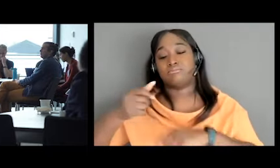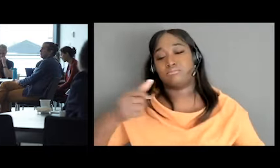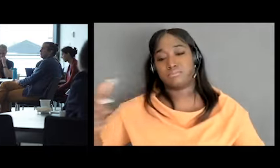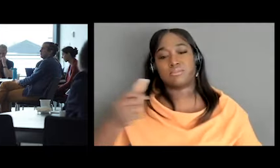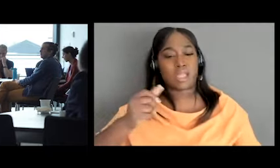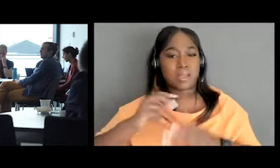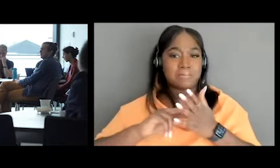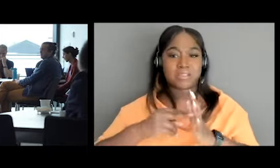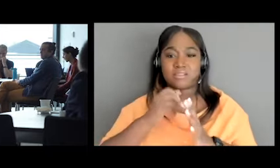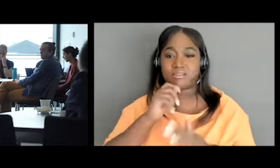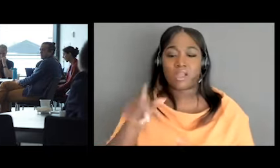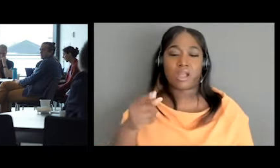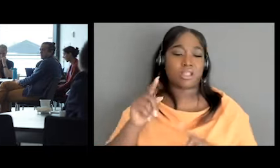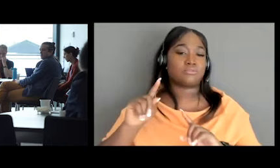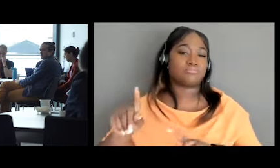work.